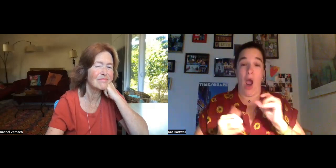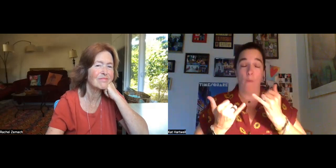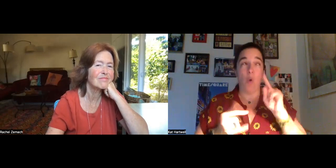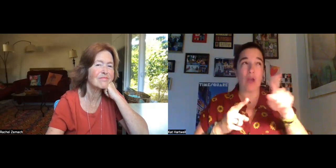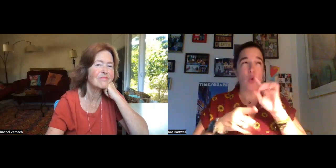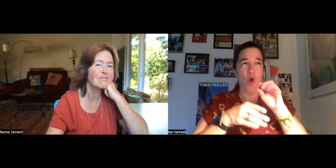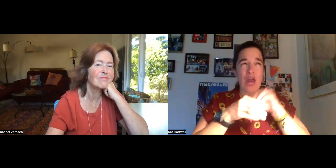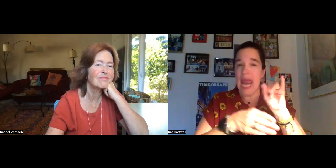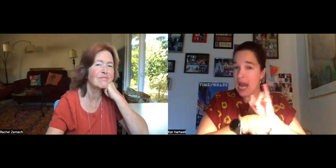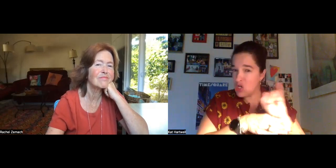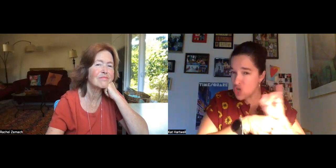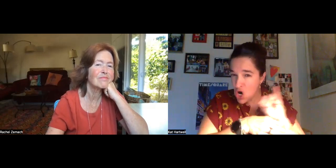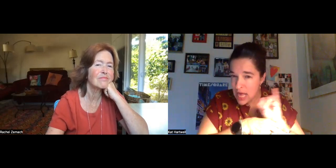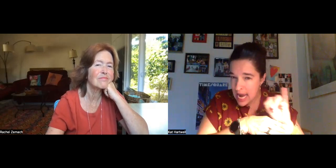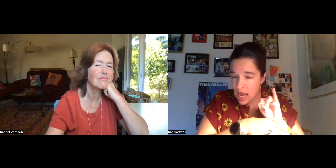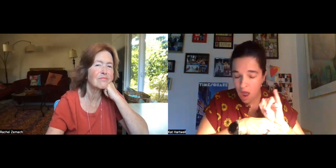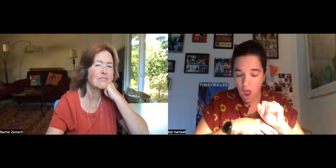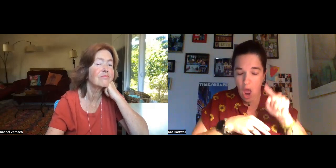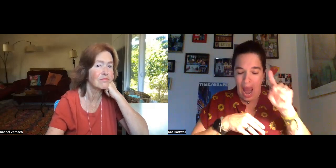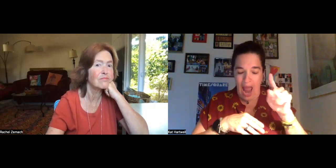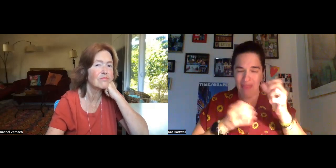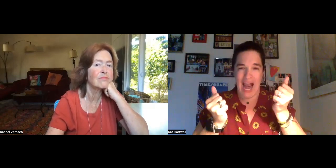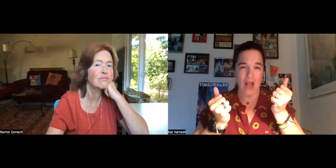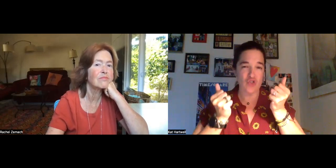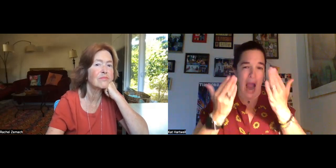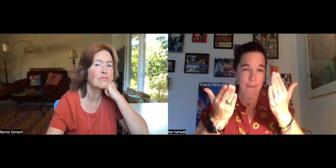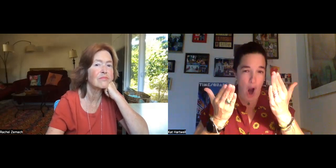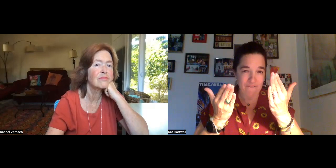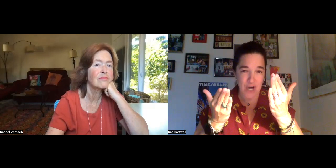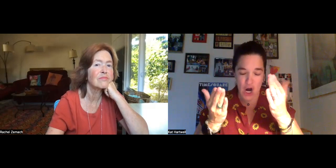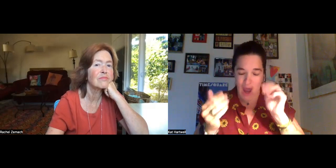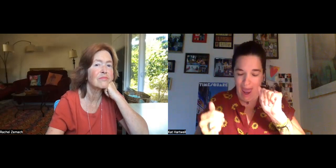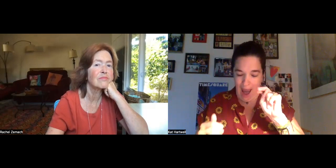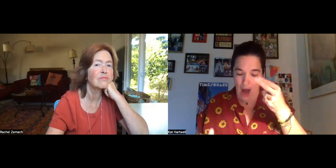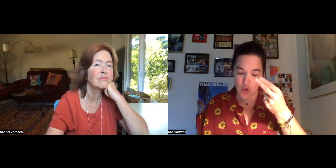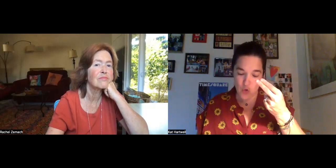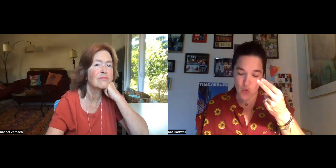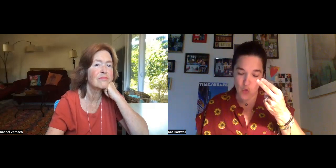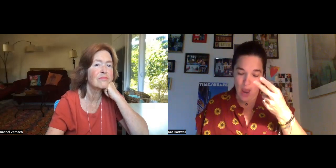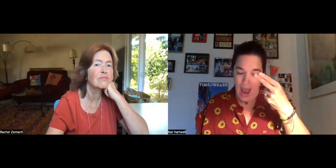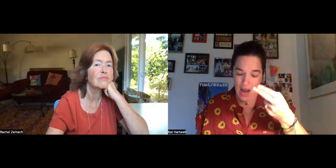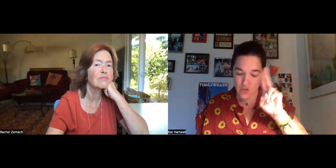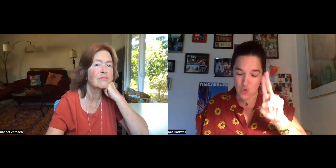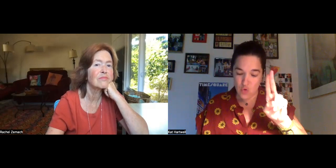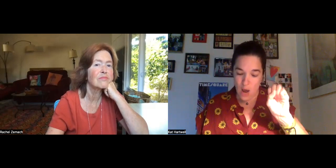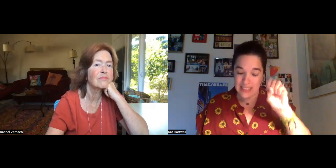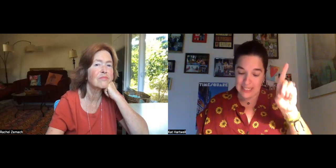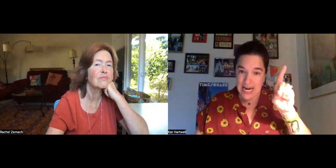Now, when do I in a turn in? And they got a job offer at you do a